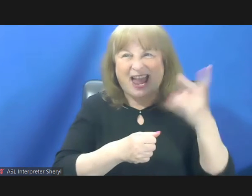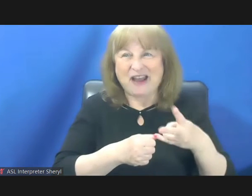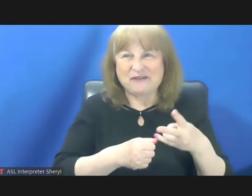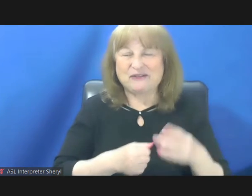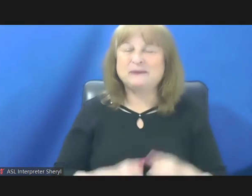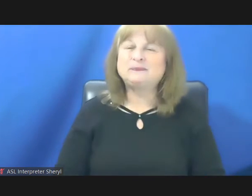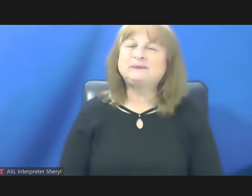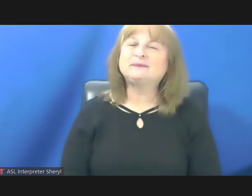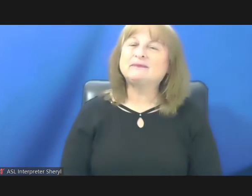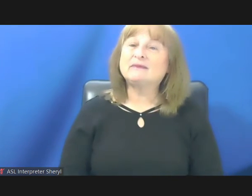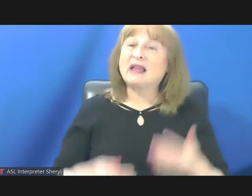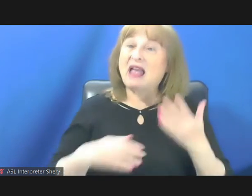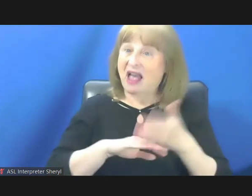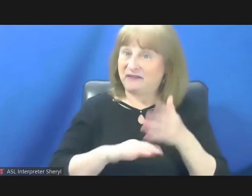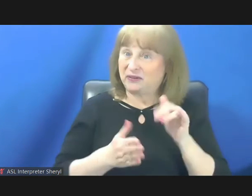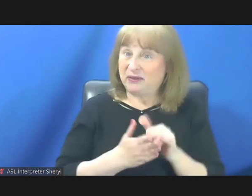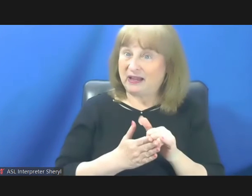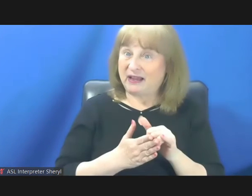After this